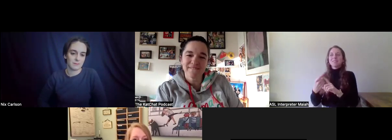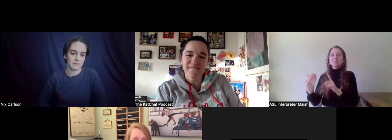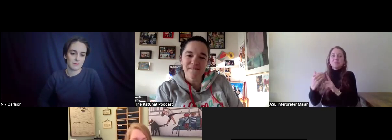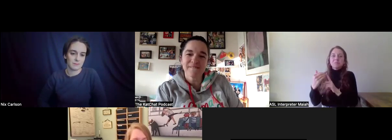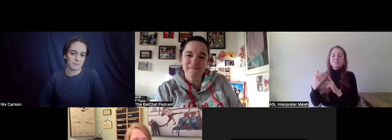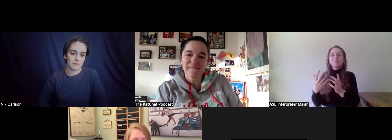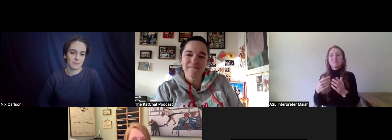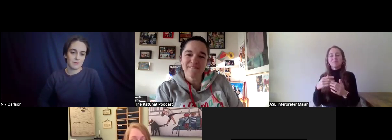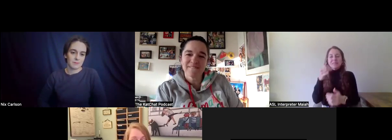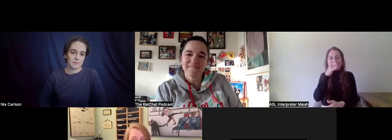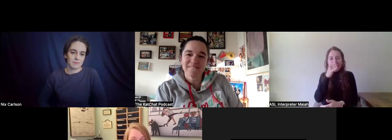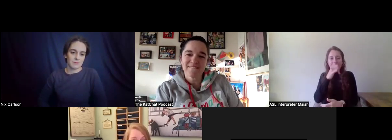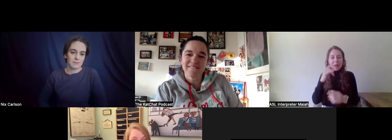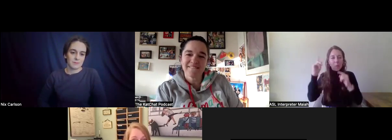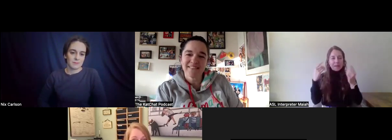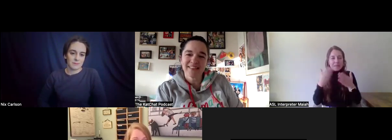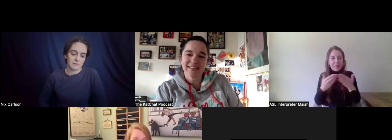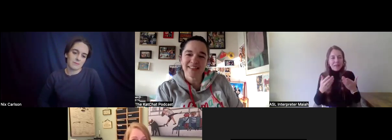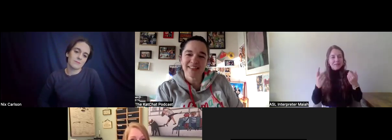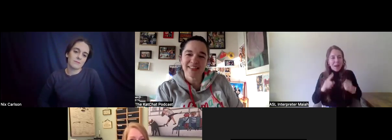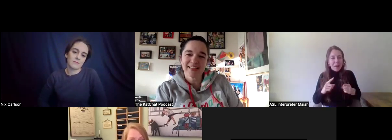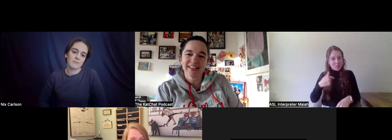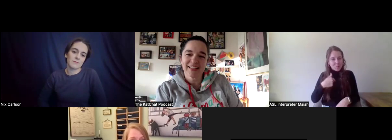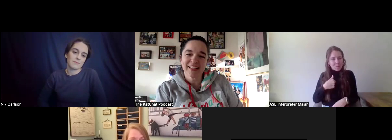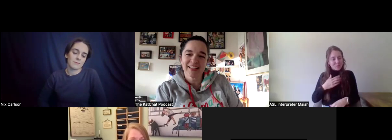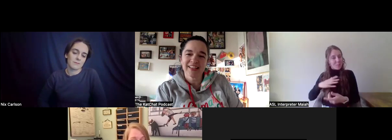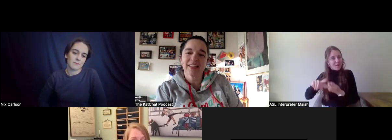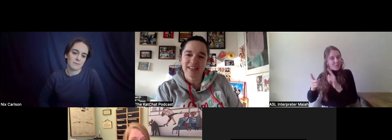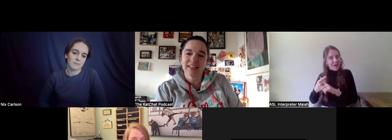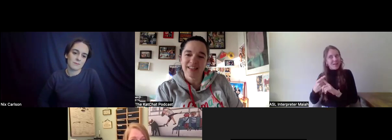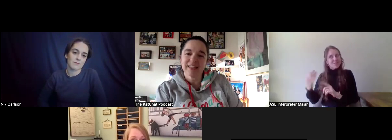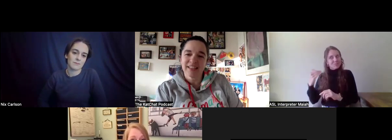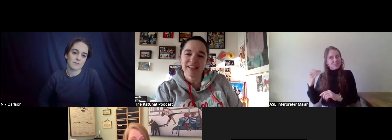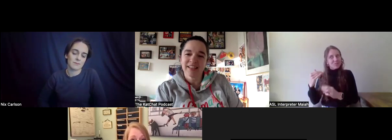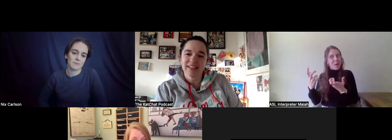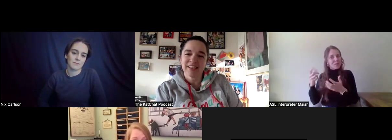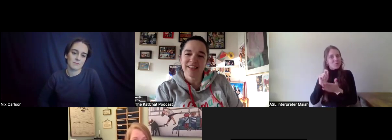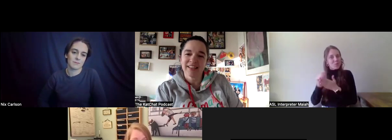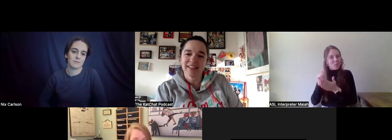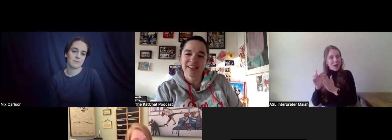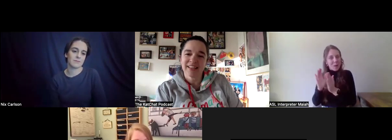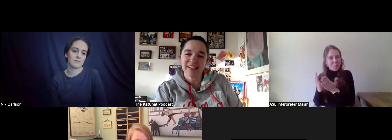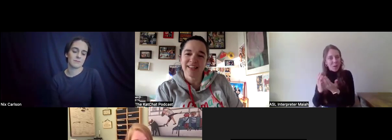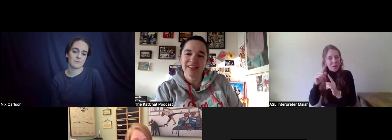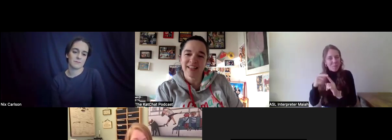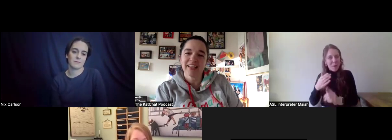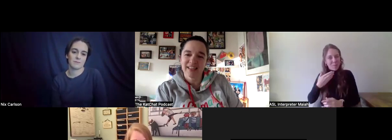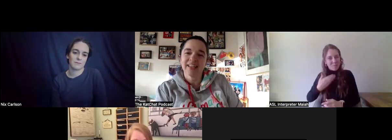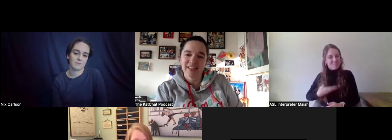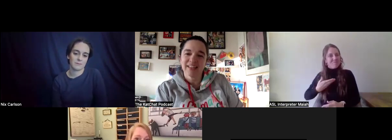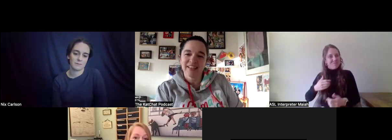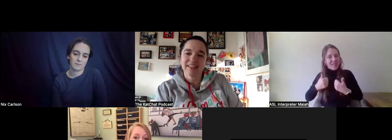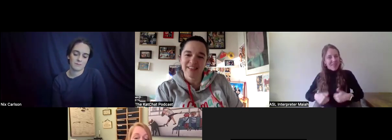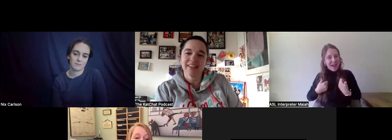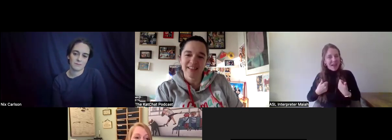things happen to me. So my friends are like, when are you going to write a book about your career and about the fact that silly, crazy, weird things happen to